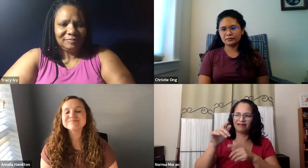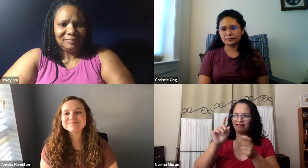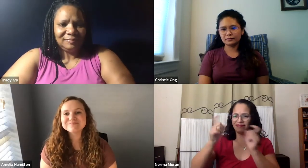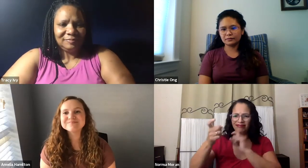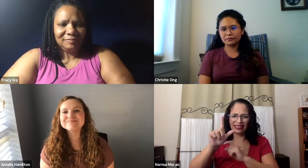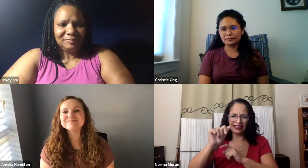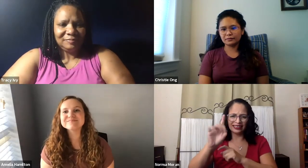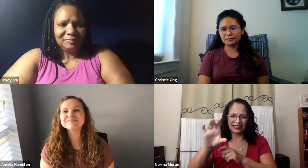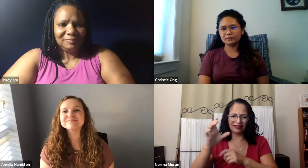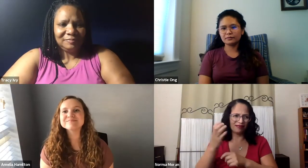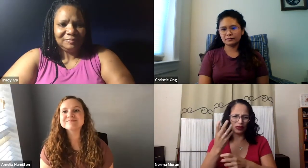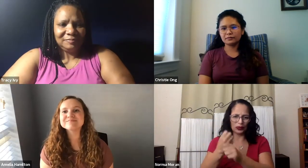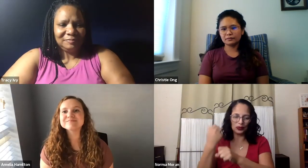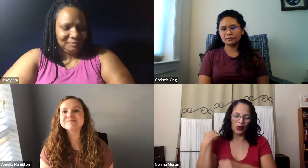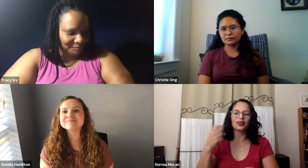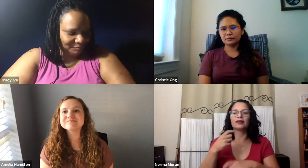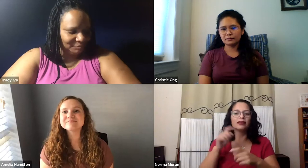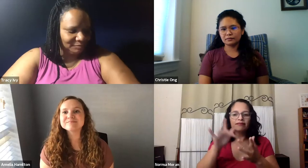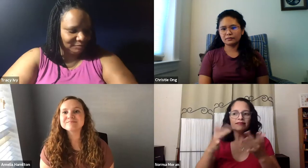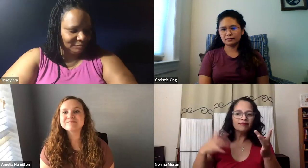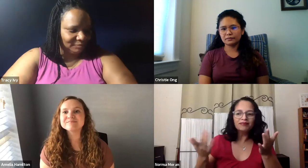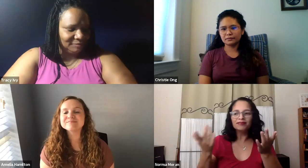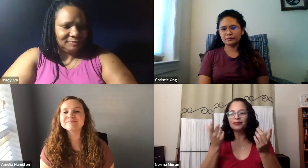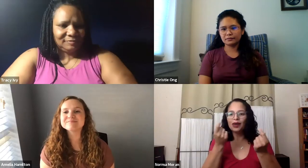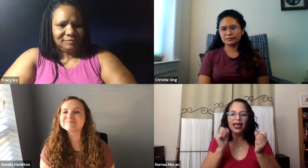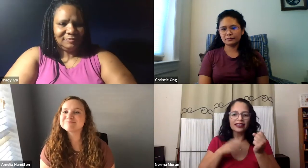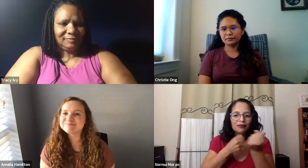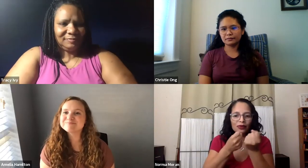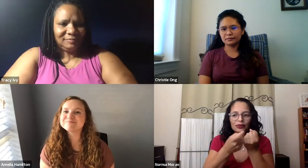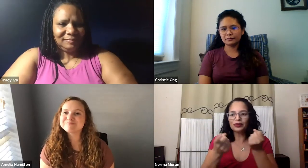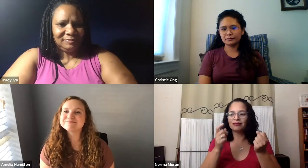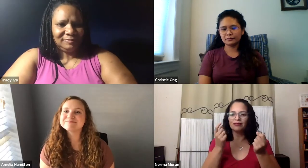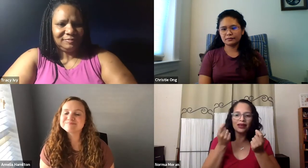It's nice just to check to see what's going on with that club from time to time and what they're working on.